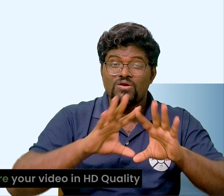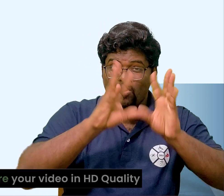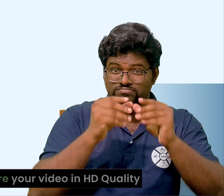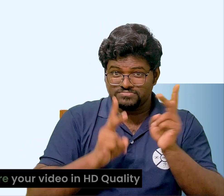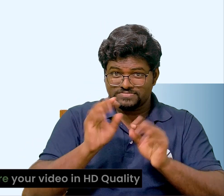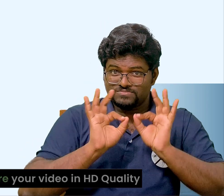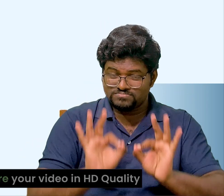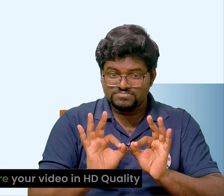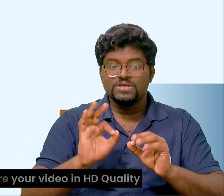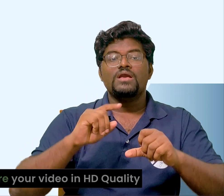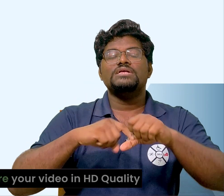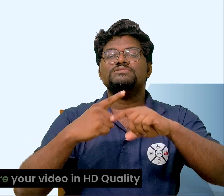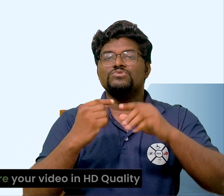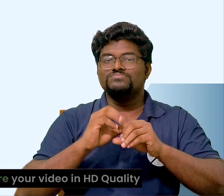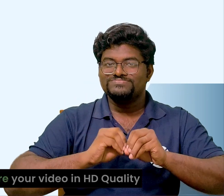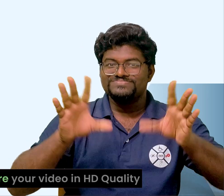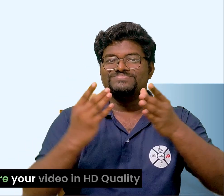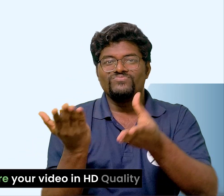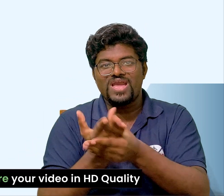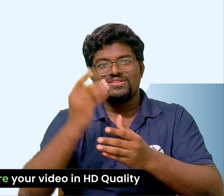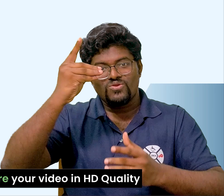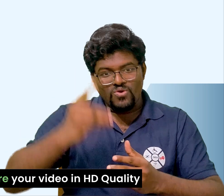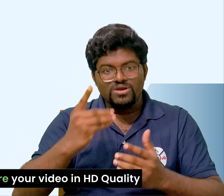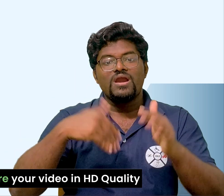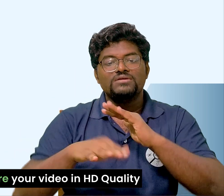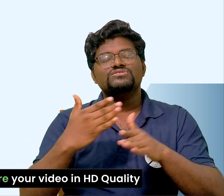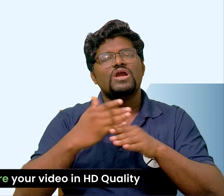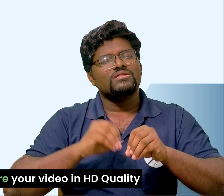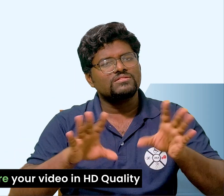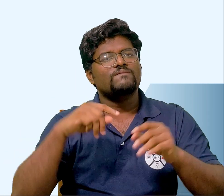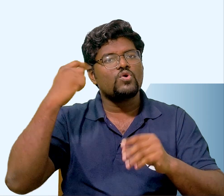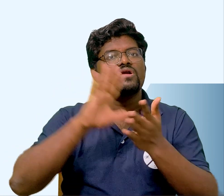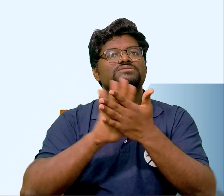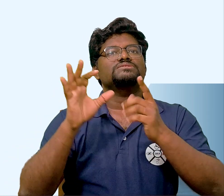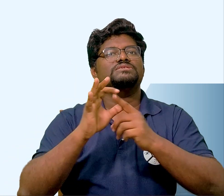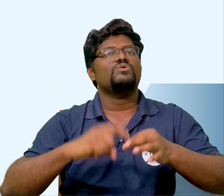Finally, export and share your video in HD quality.